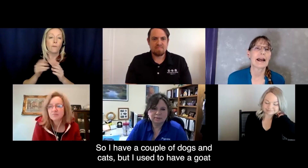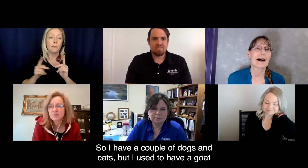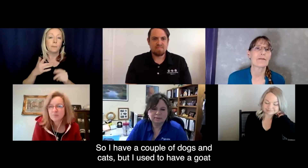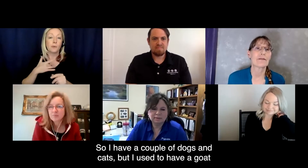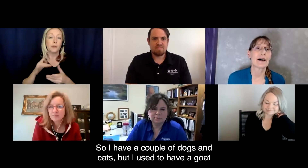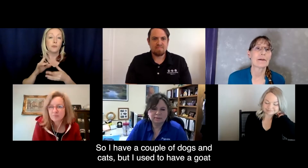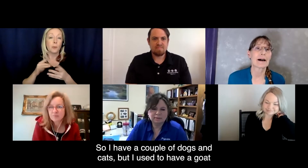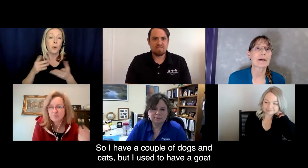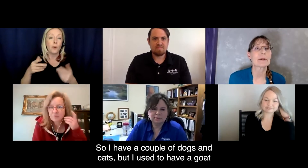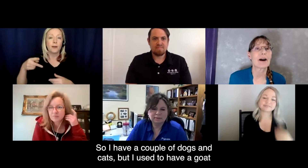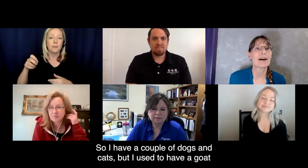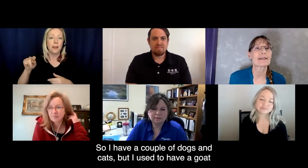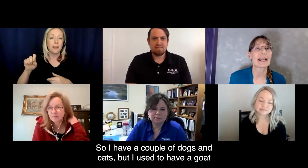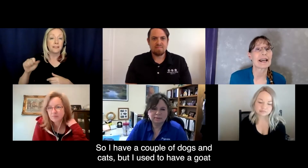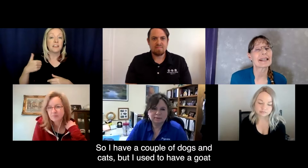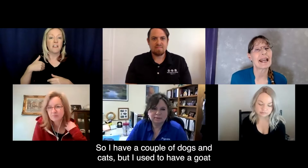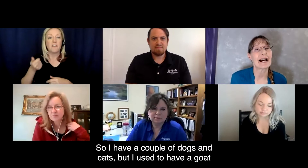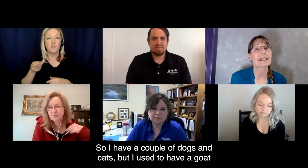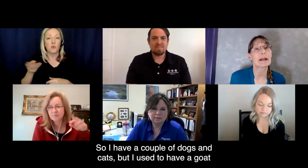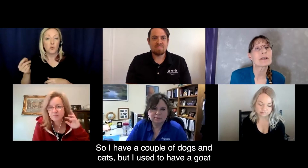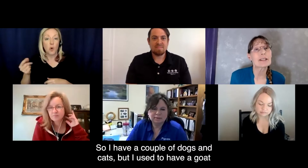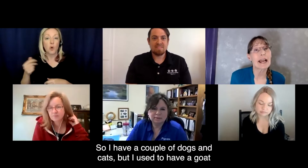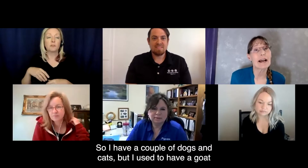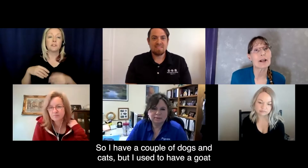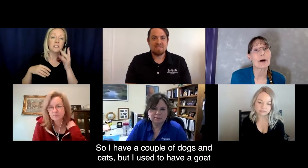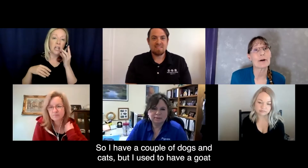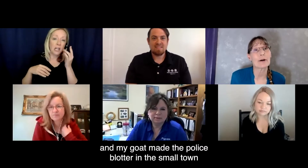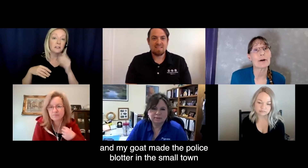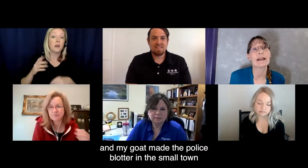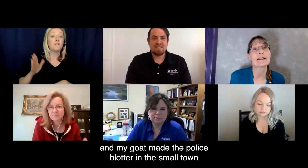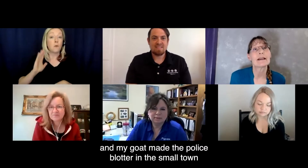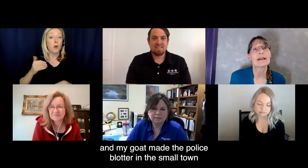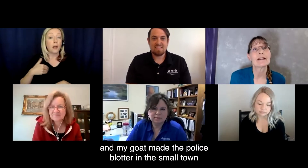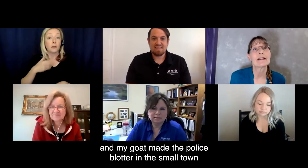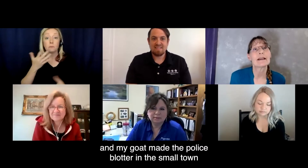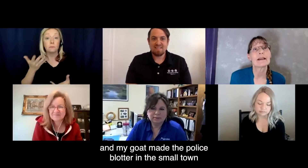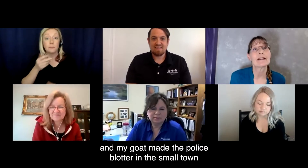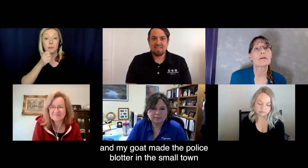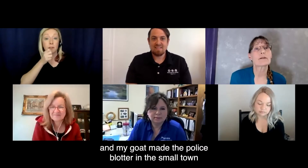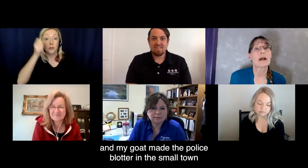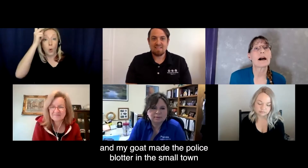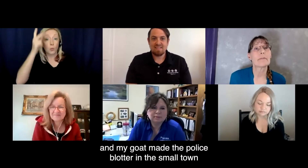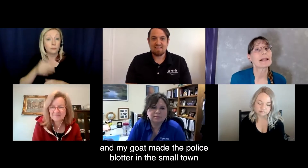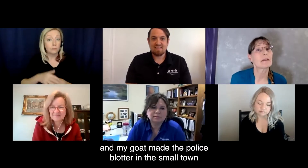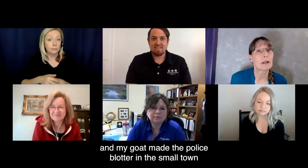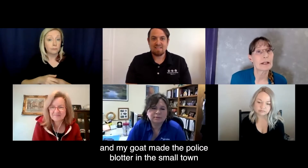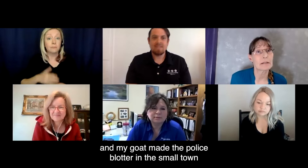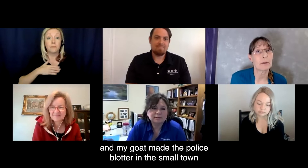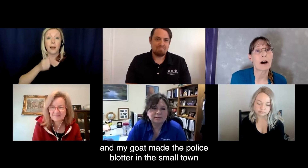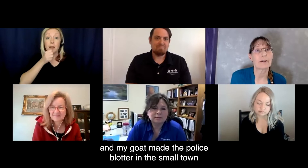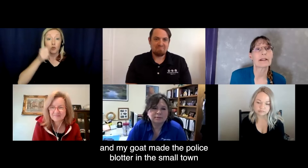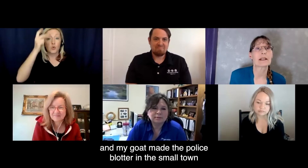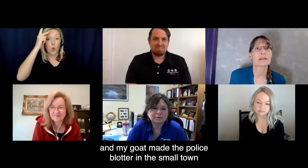I have a couple dogs and cats, but I used to have a goat. And my goat made the